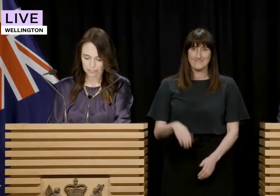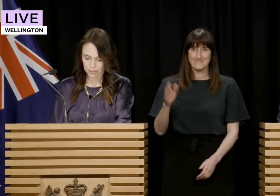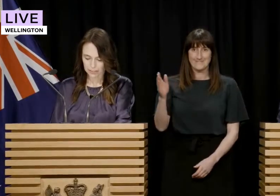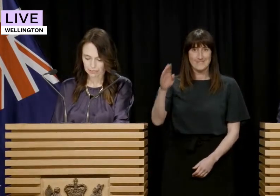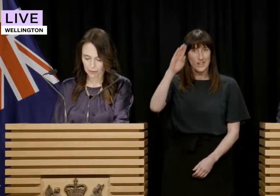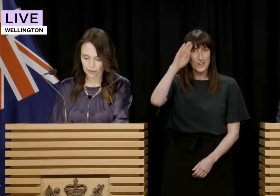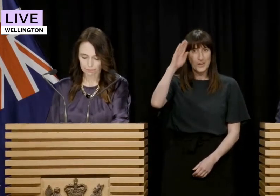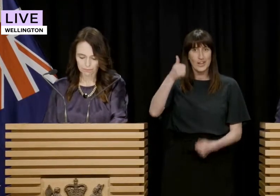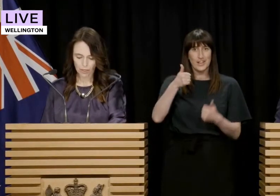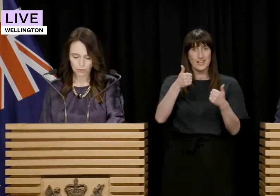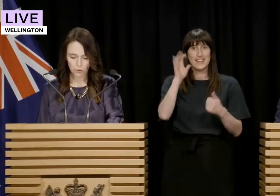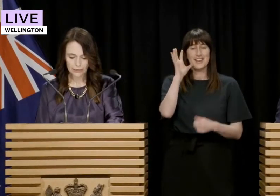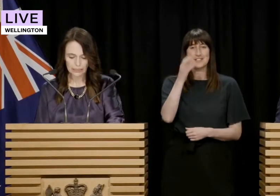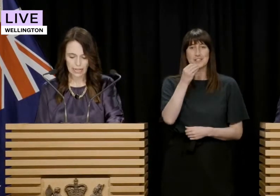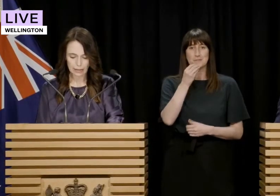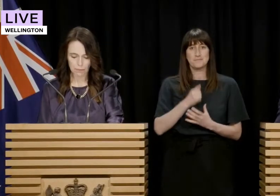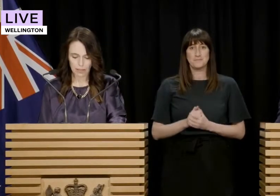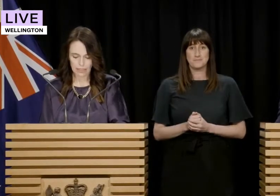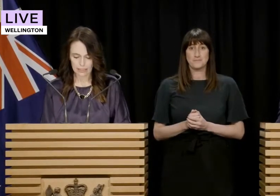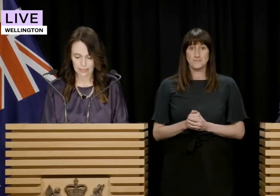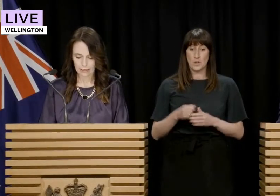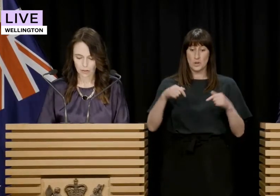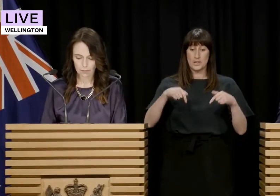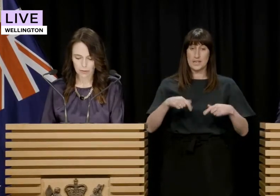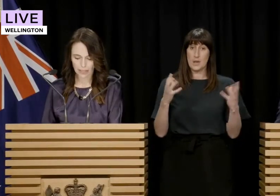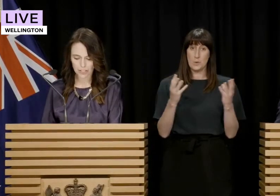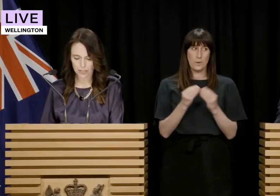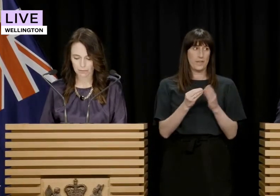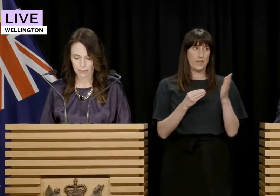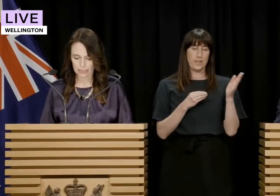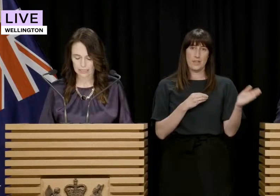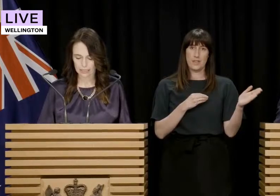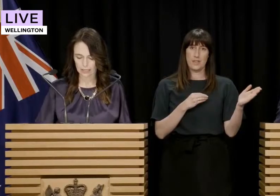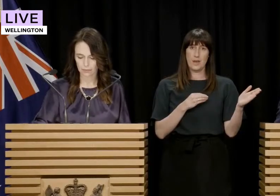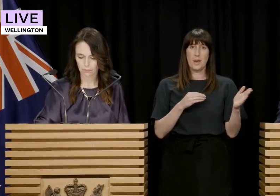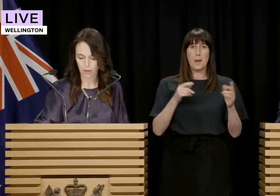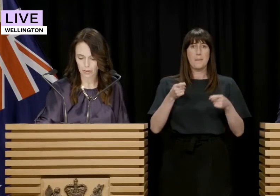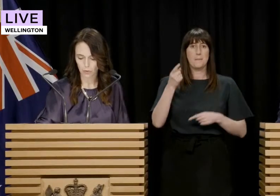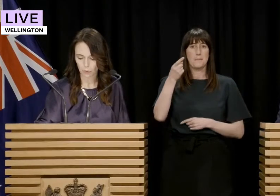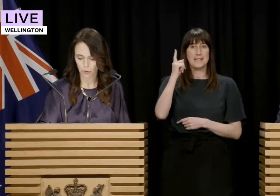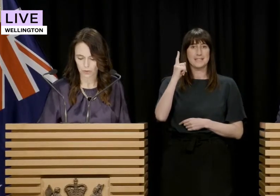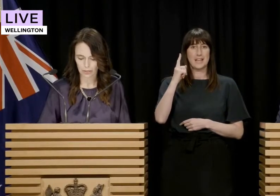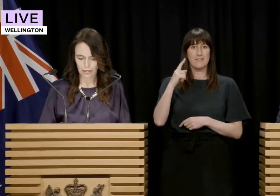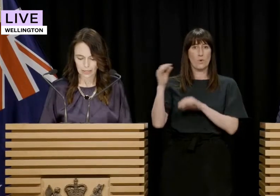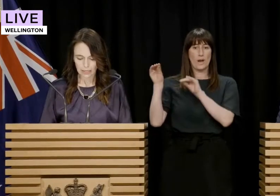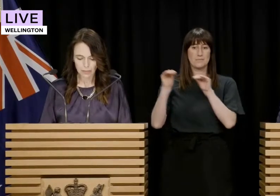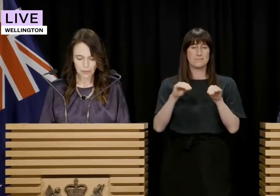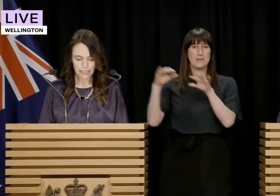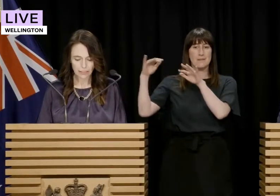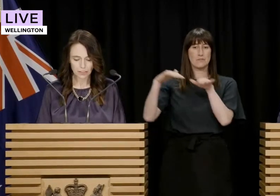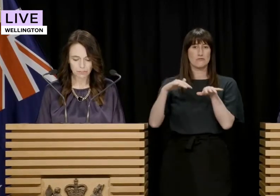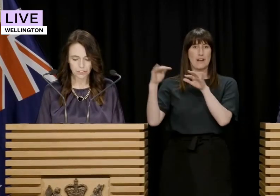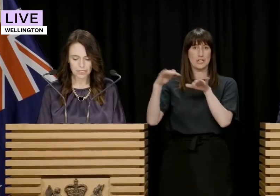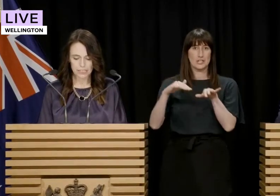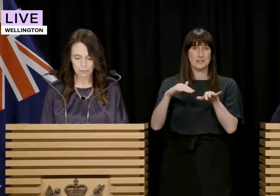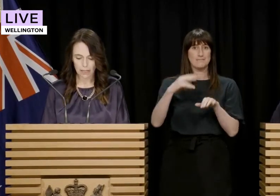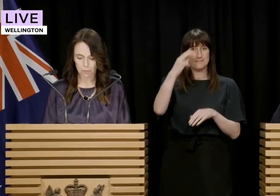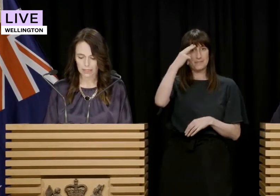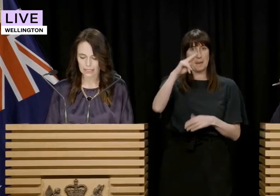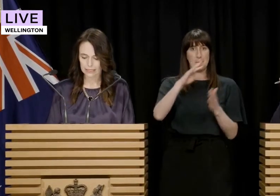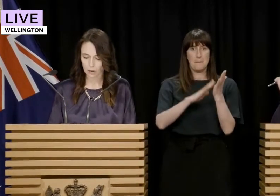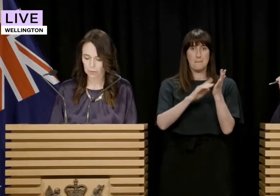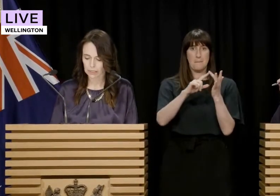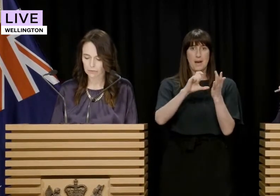Kia ora and good afternoon, everyone. I'm joined today by our Immigration Minister, Michael Wood, as we announce a further step